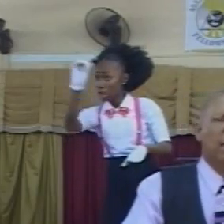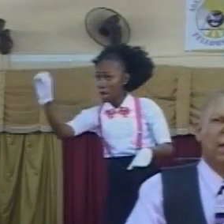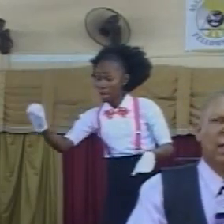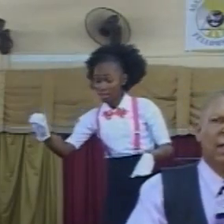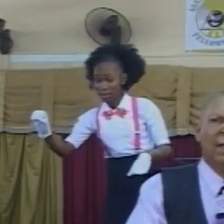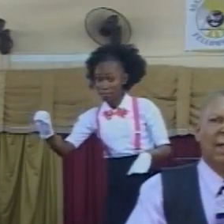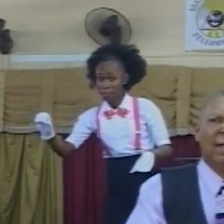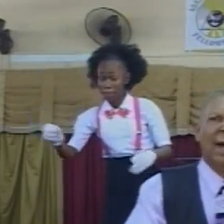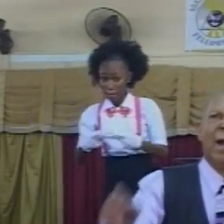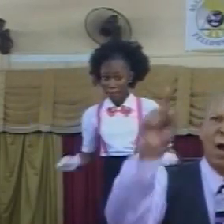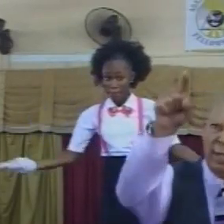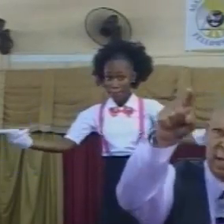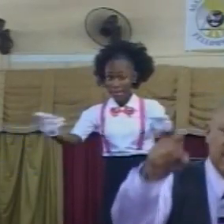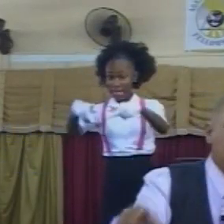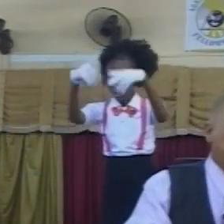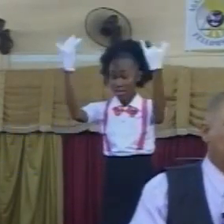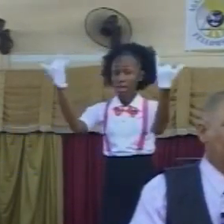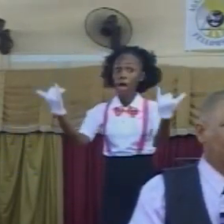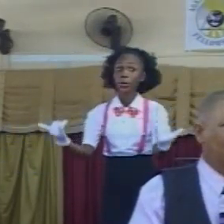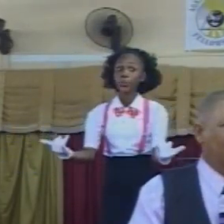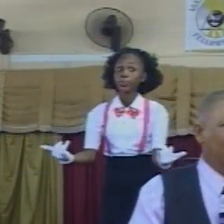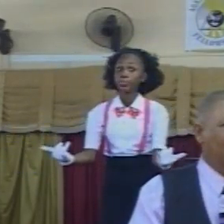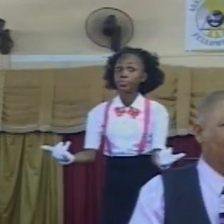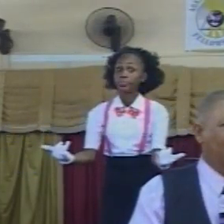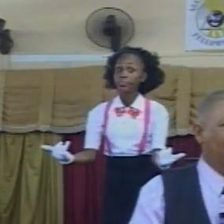and Bob are on the other side.